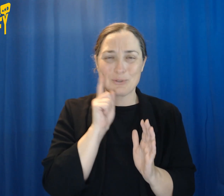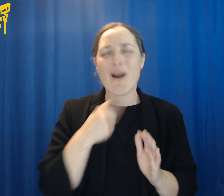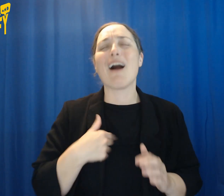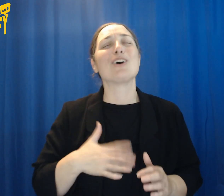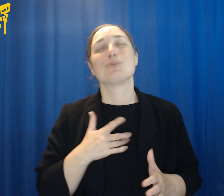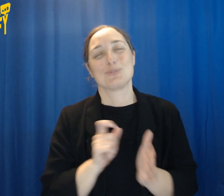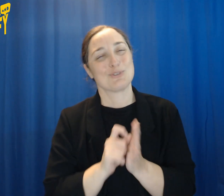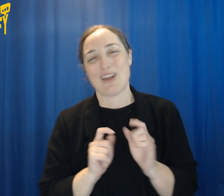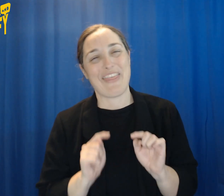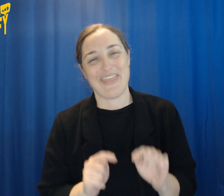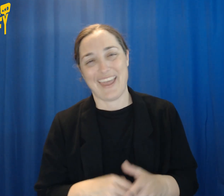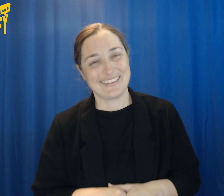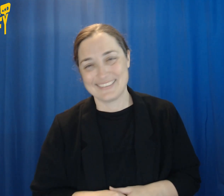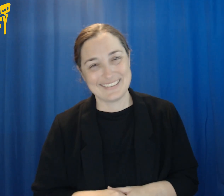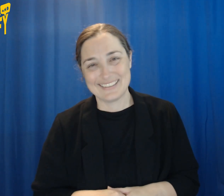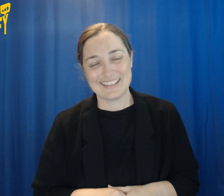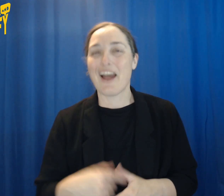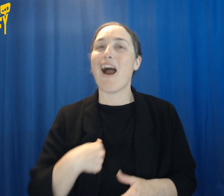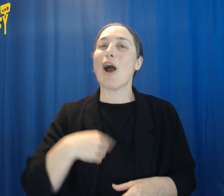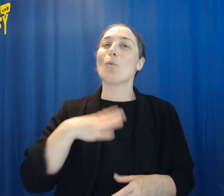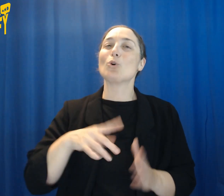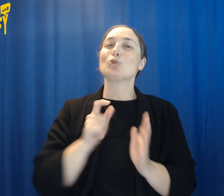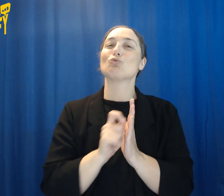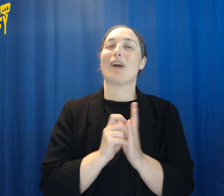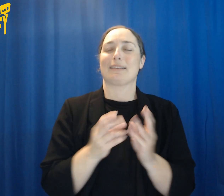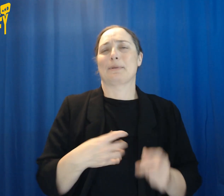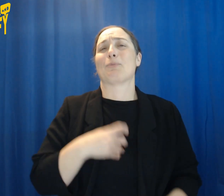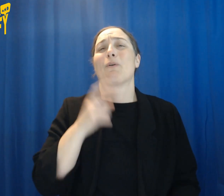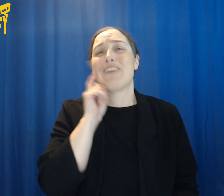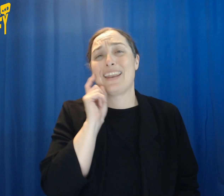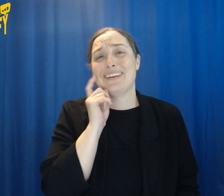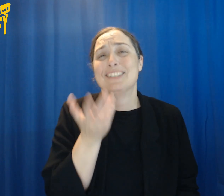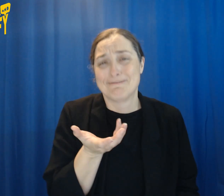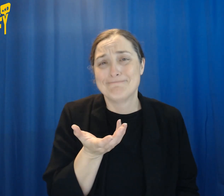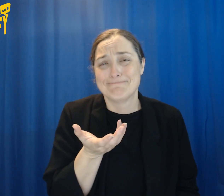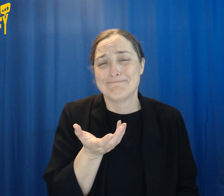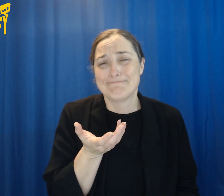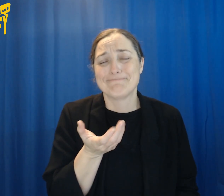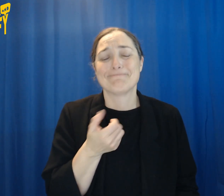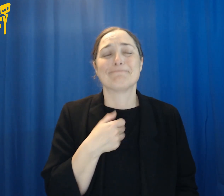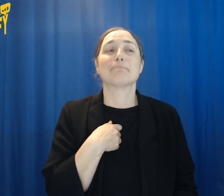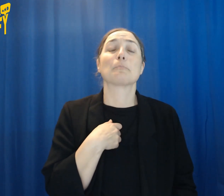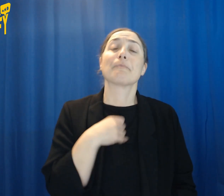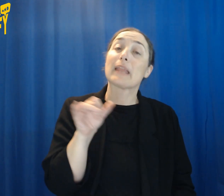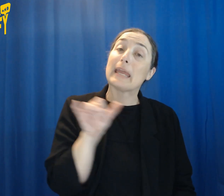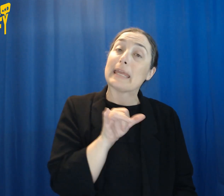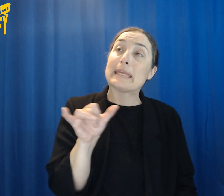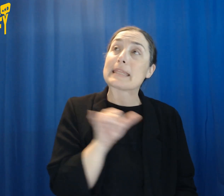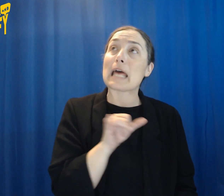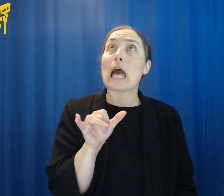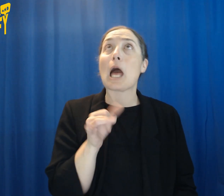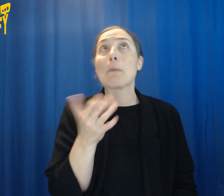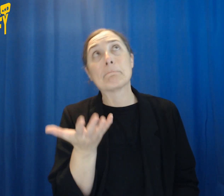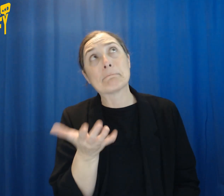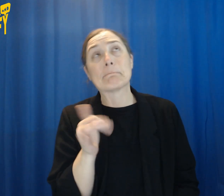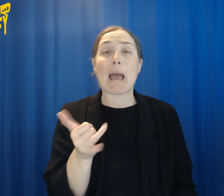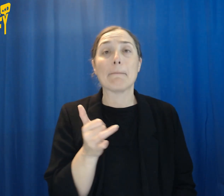I would much rather write a more fun book, actually, next. Either maybe one about me being a little